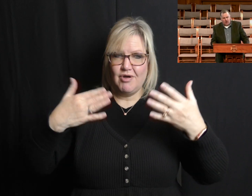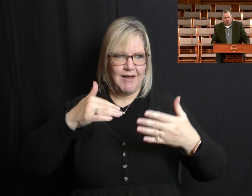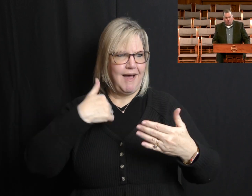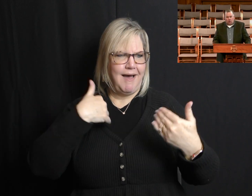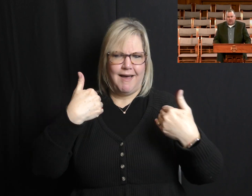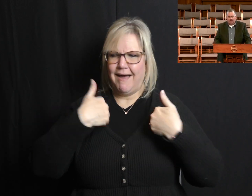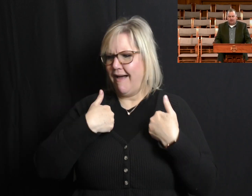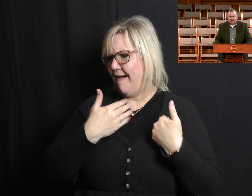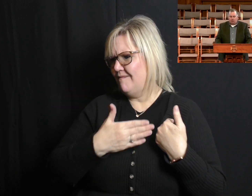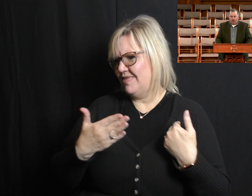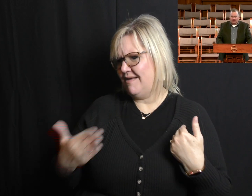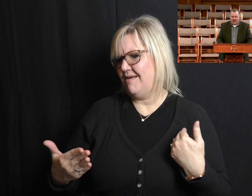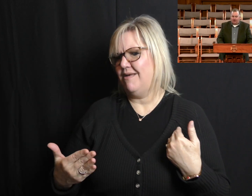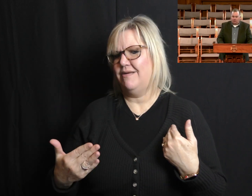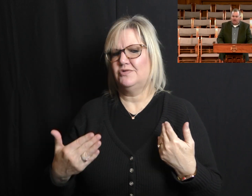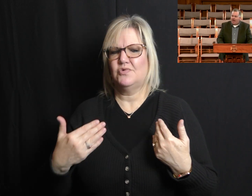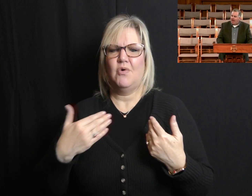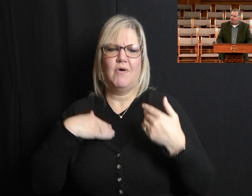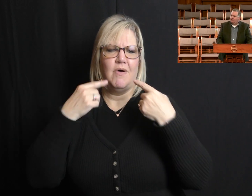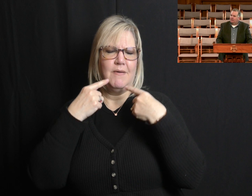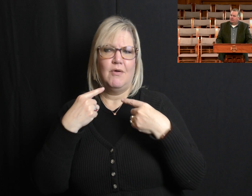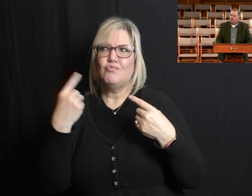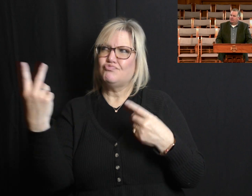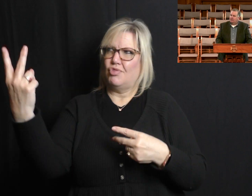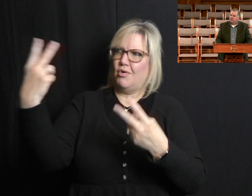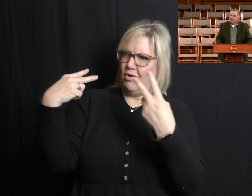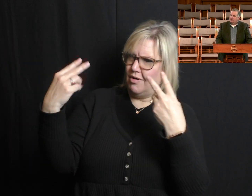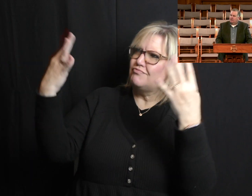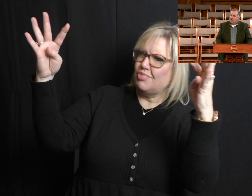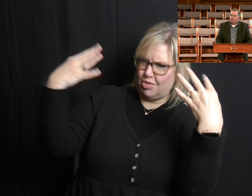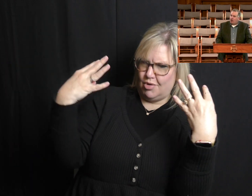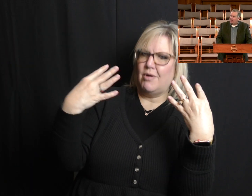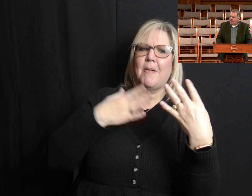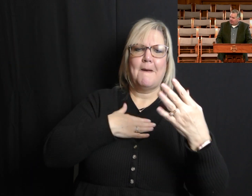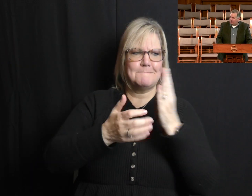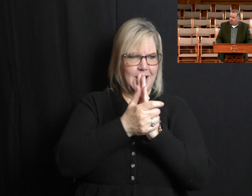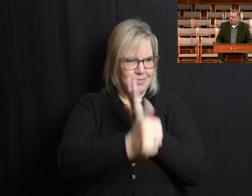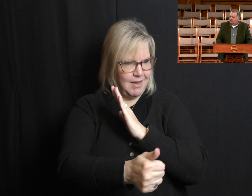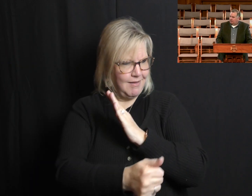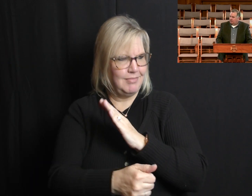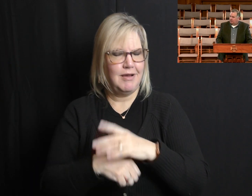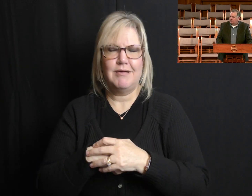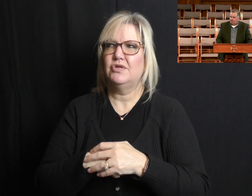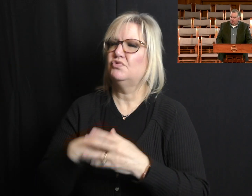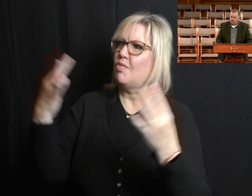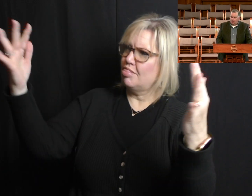we hold and what talent we have and praise us.